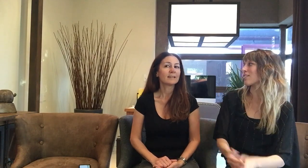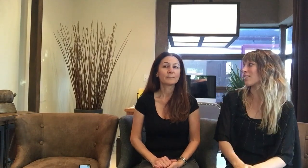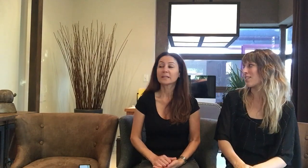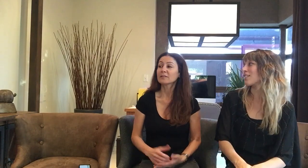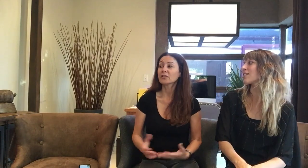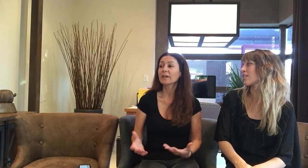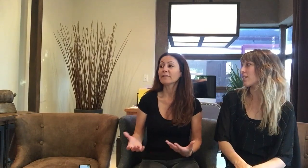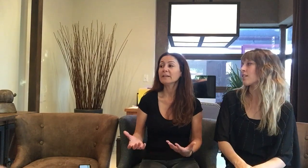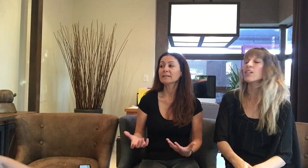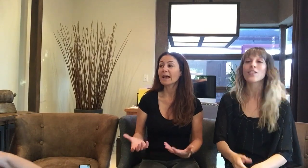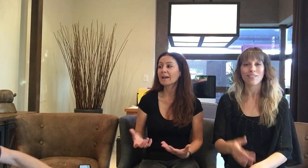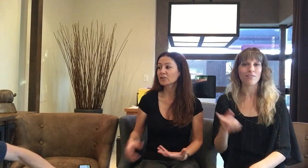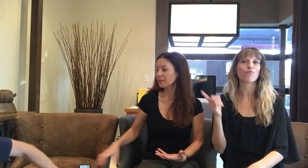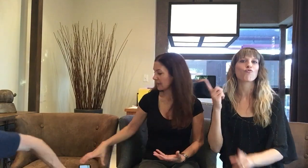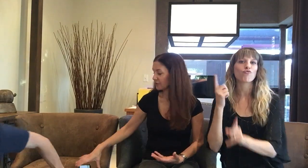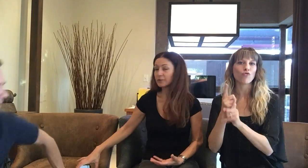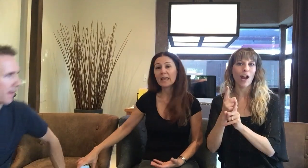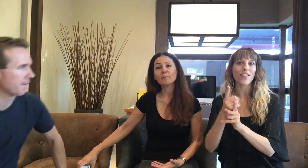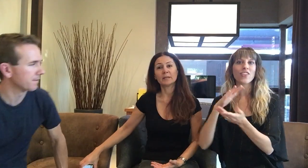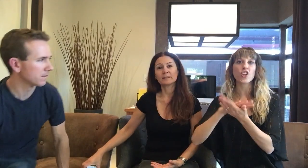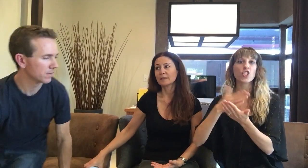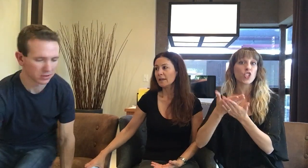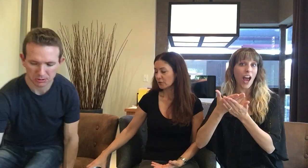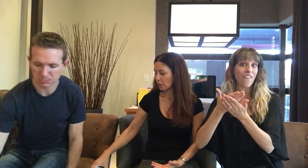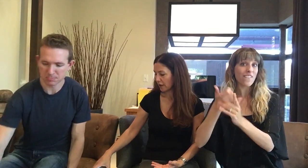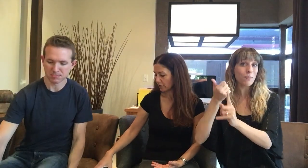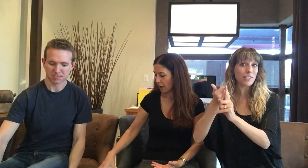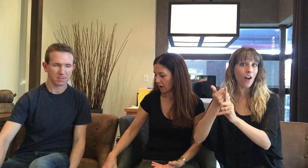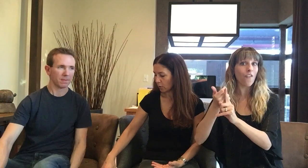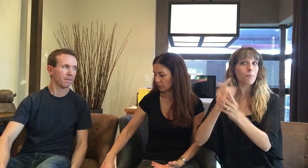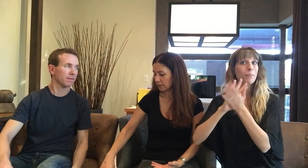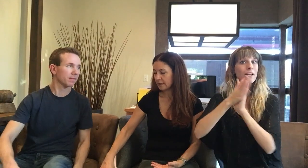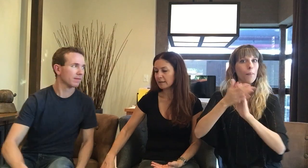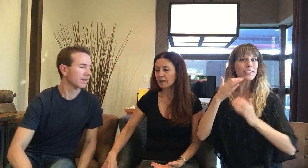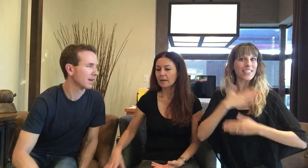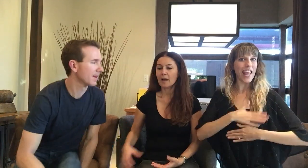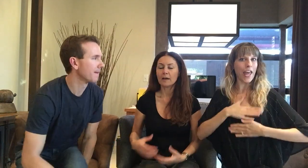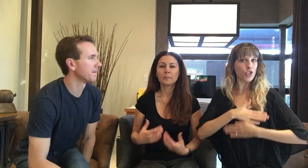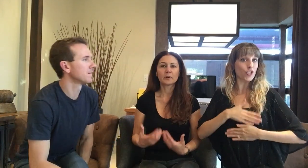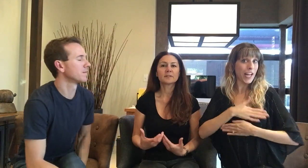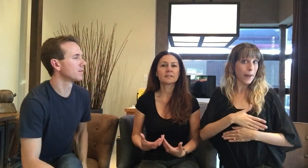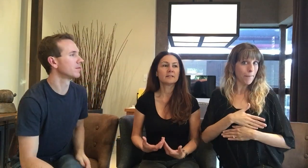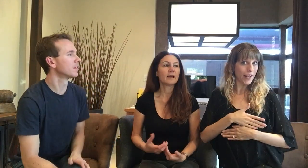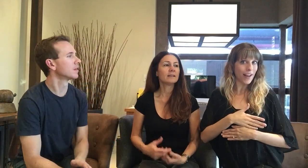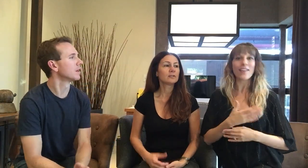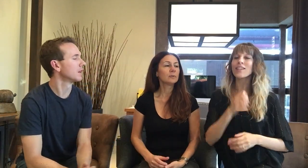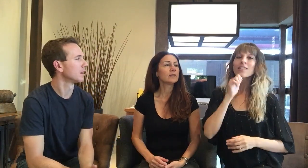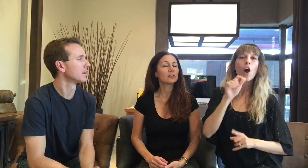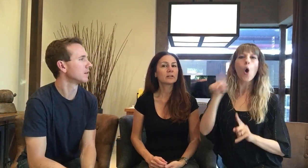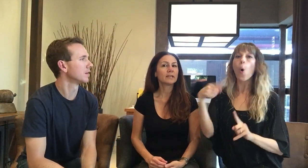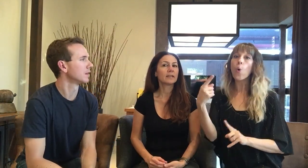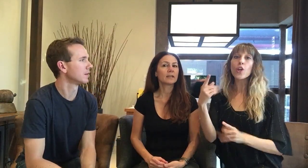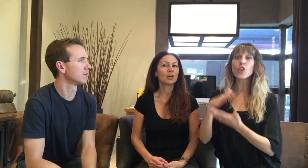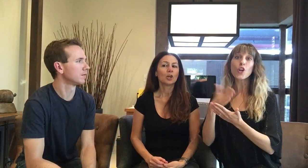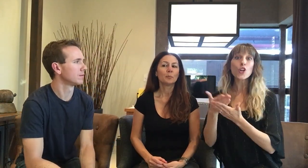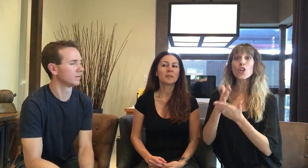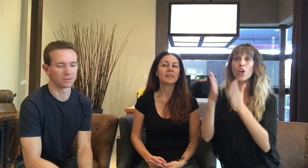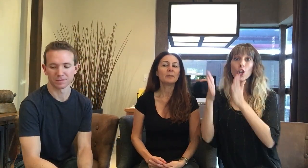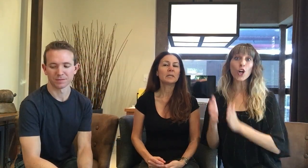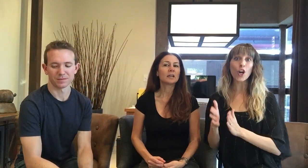Yes, because the chef is actually the entertainment. So they're not only the person that is doing the cooking, but they